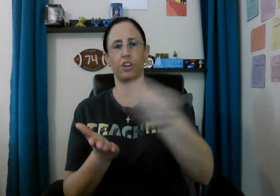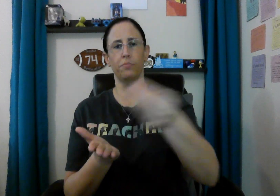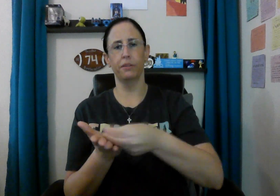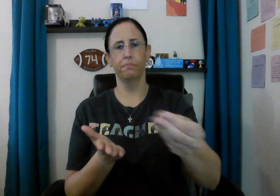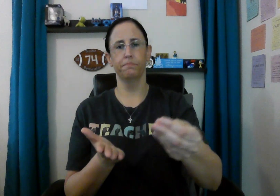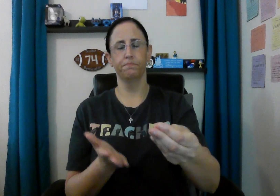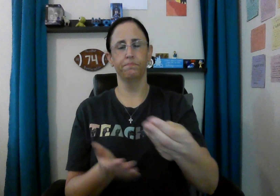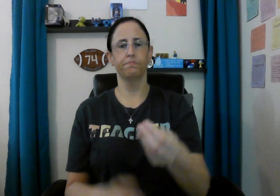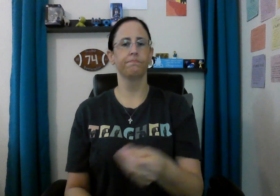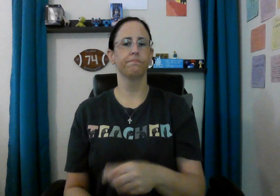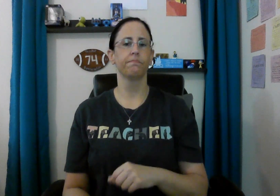shopping.